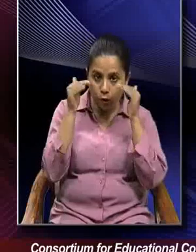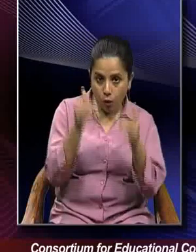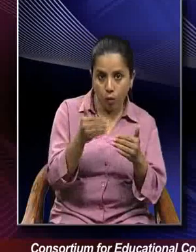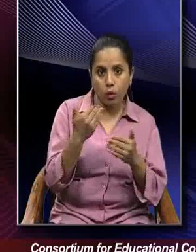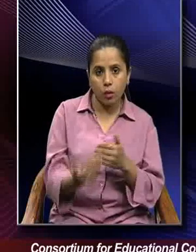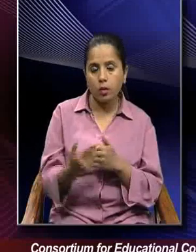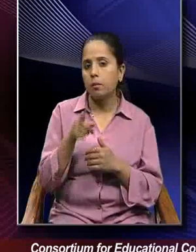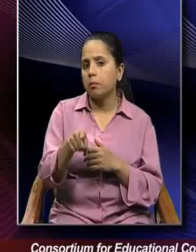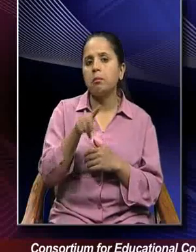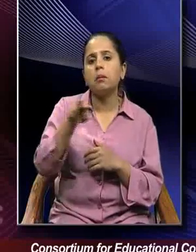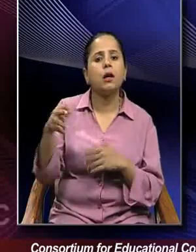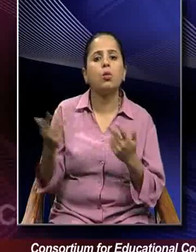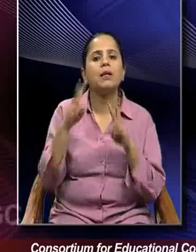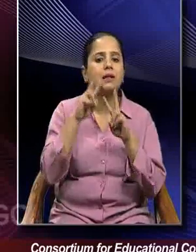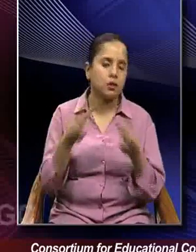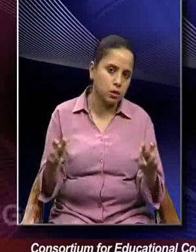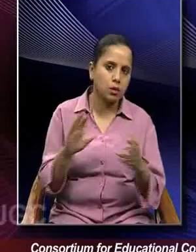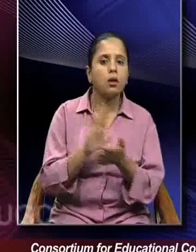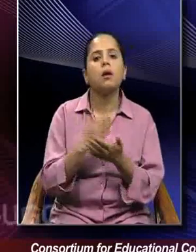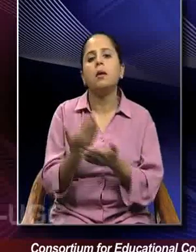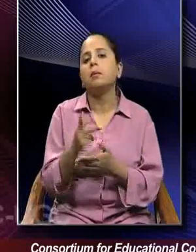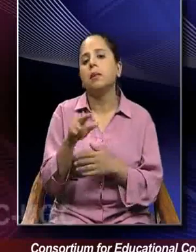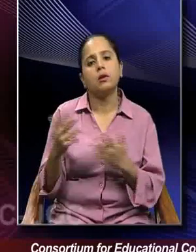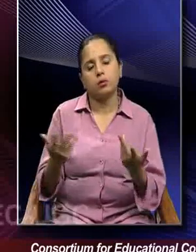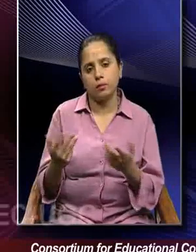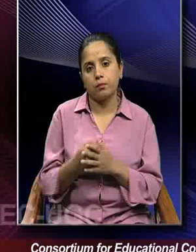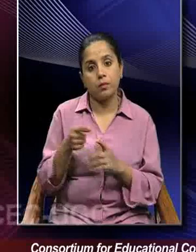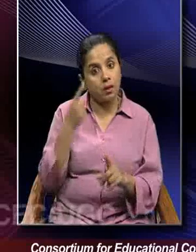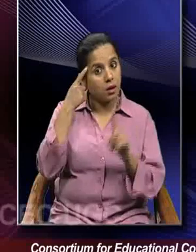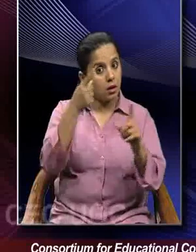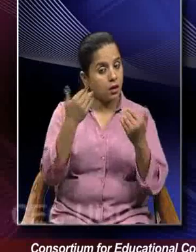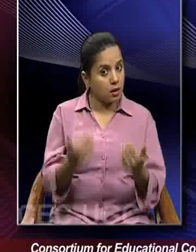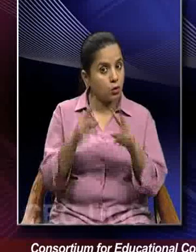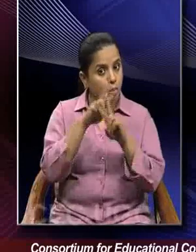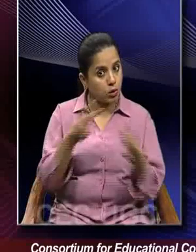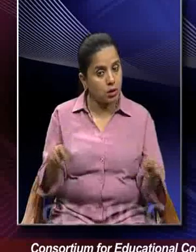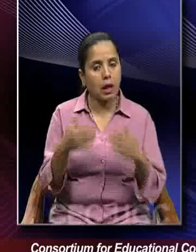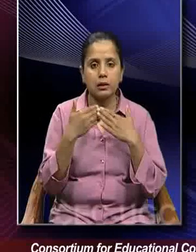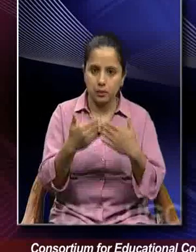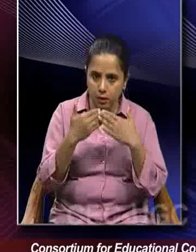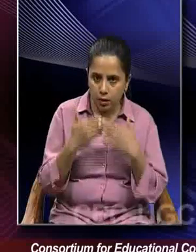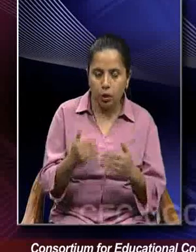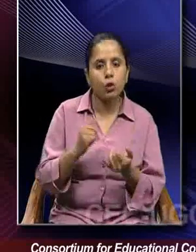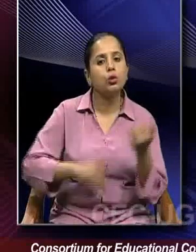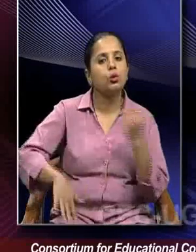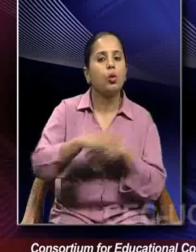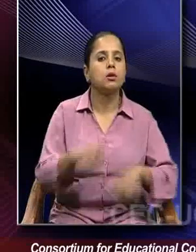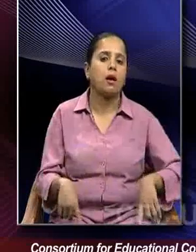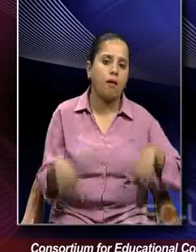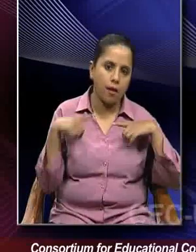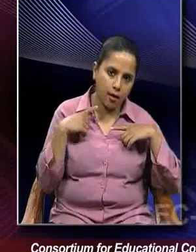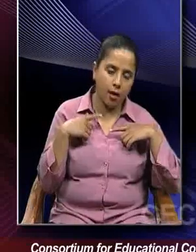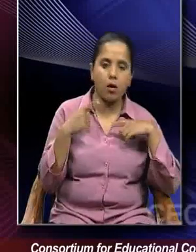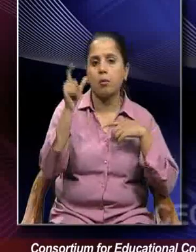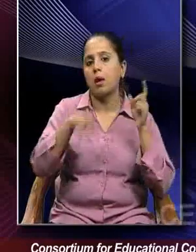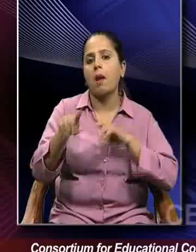is the purpose of research in interpretivism. The purpose of research is to study social life, to see how